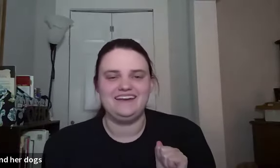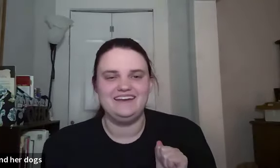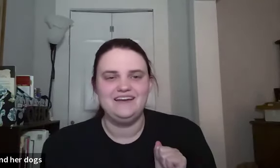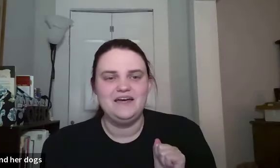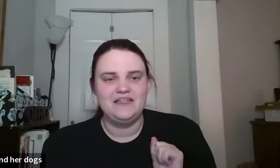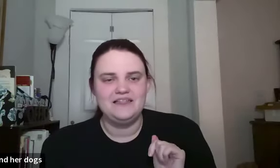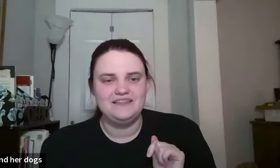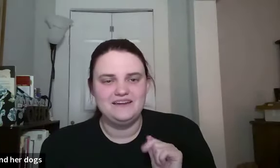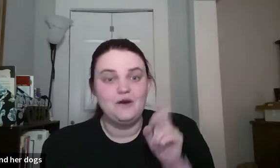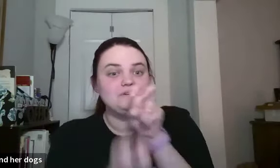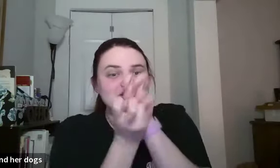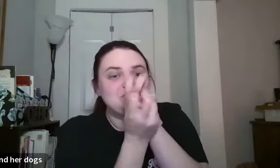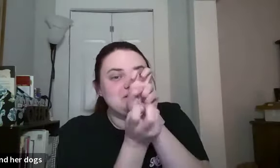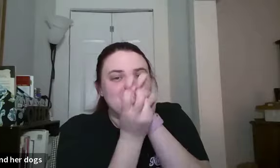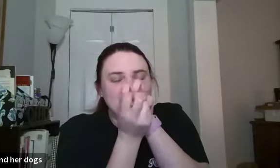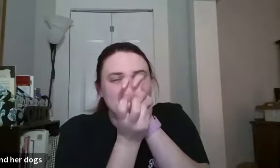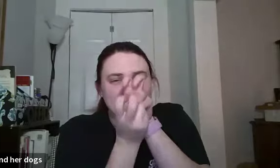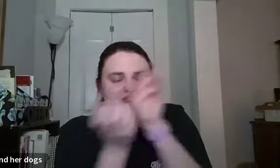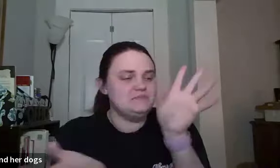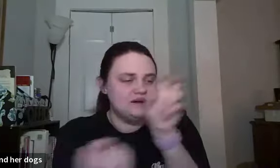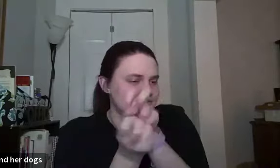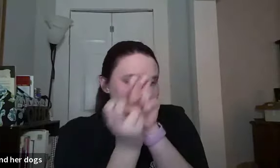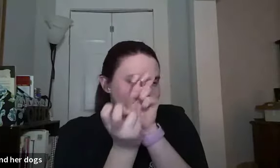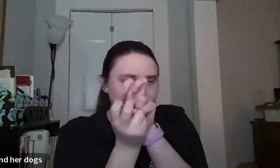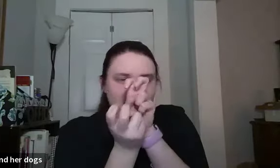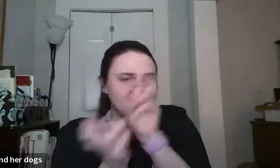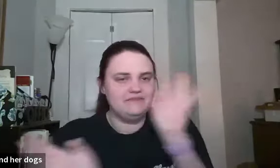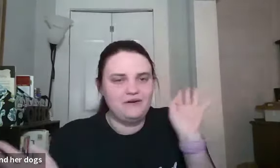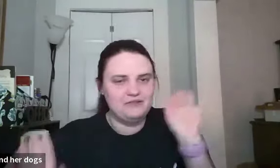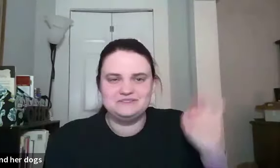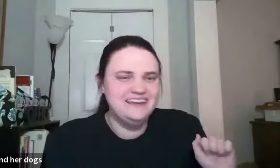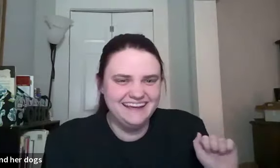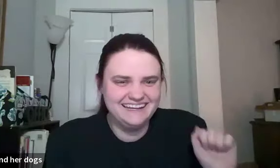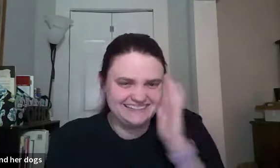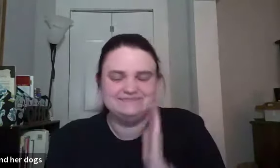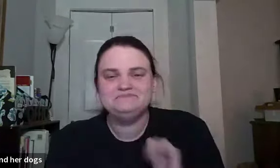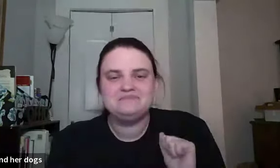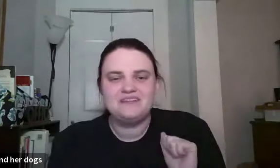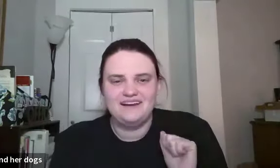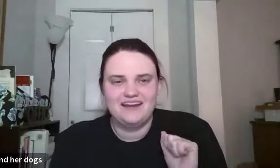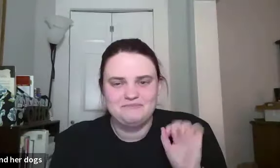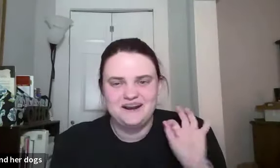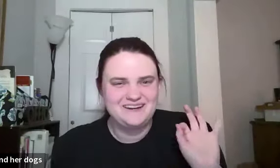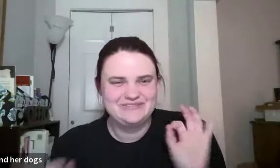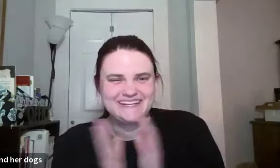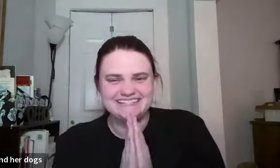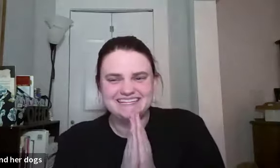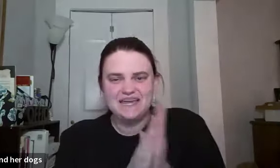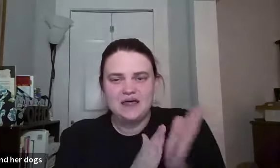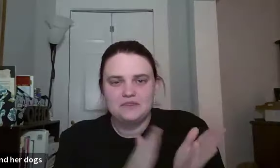Okay. Or a squirrel. Oh, or a chipmunk, whichever one, all those. Okay, perfect.